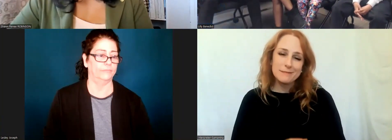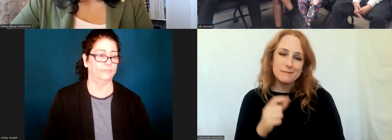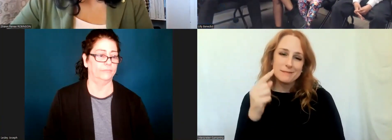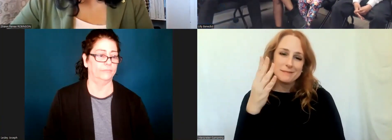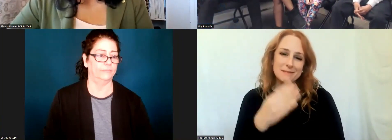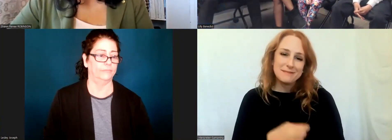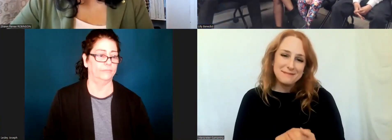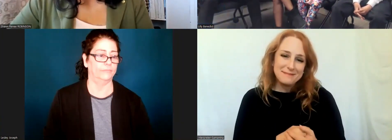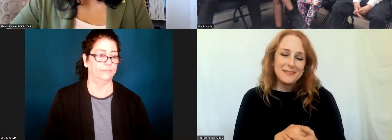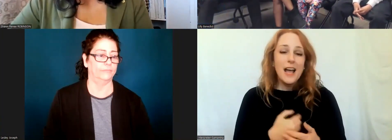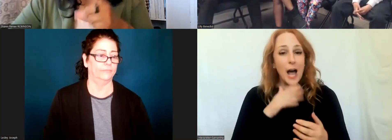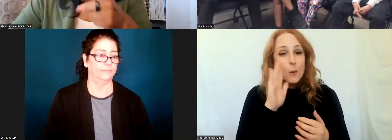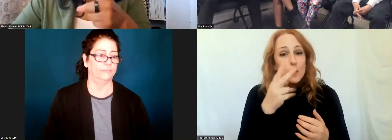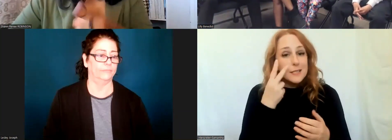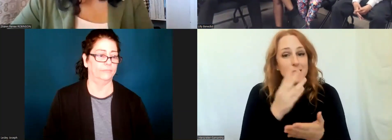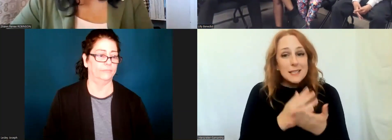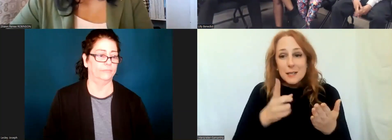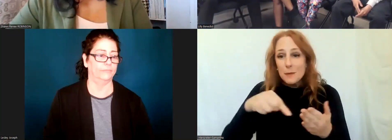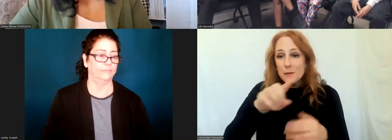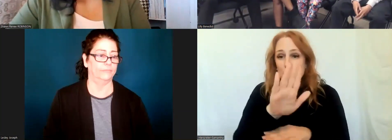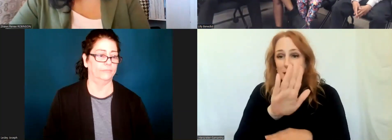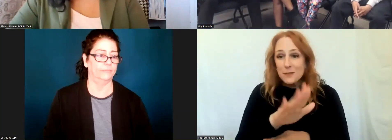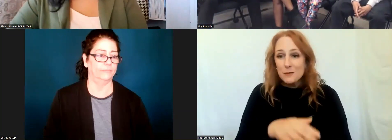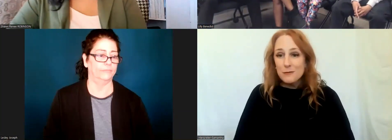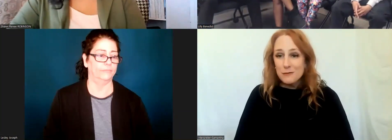I'll see some of you this afternoon.